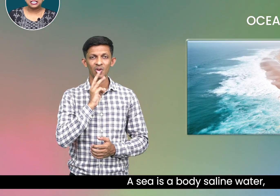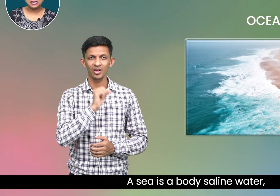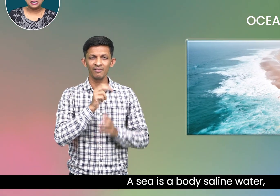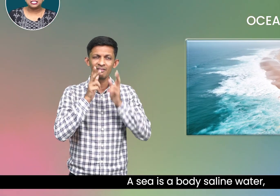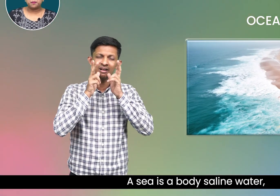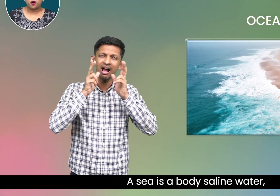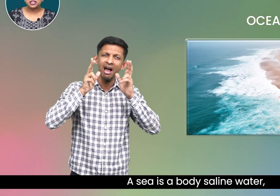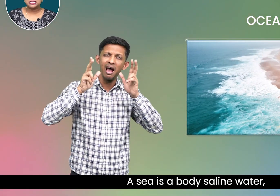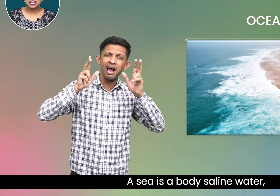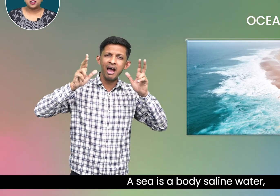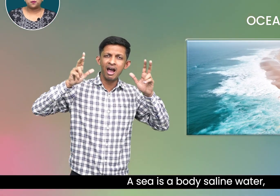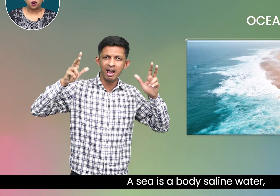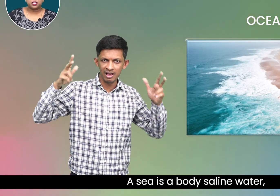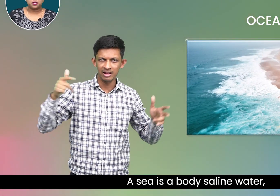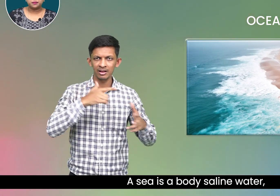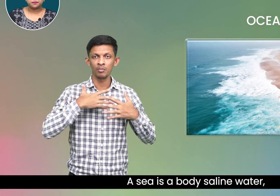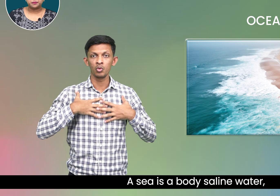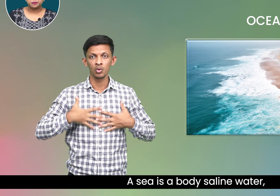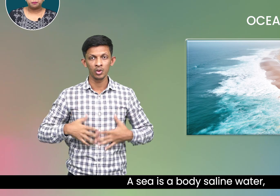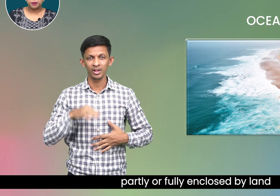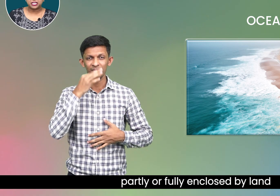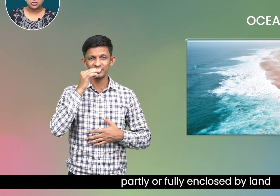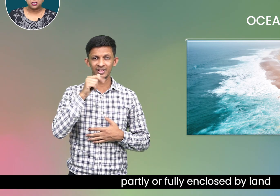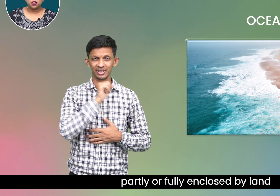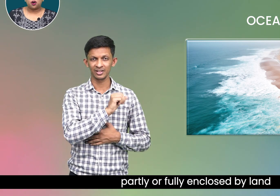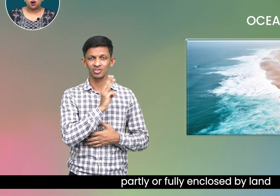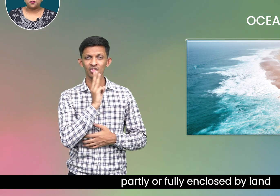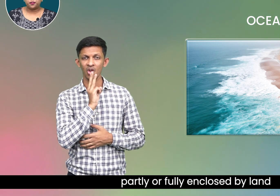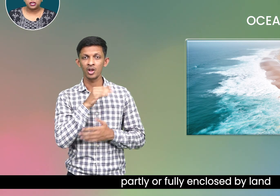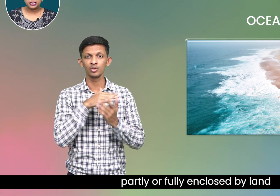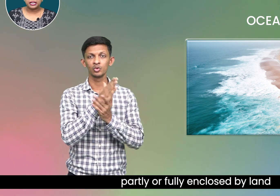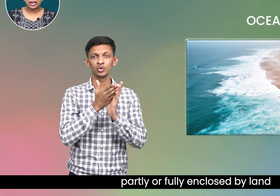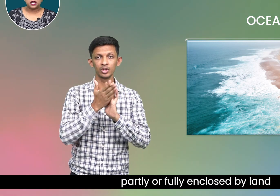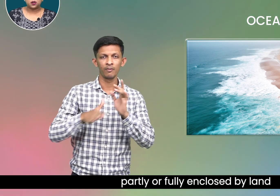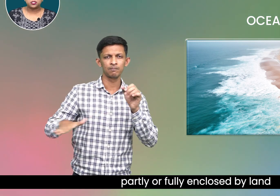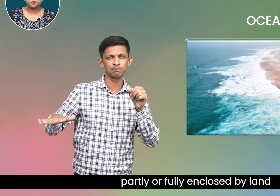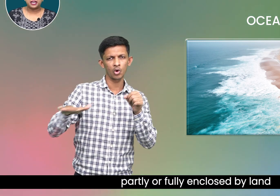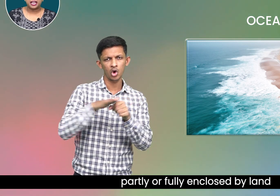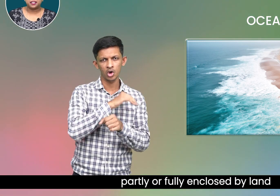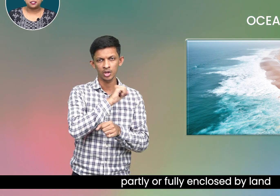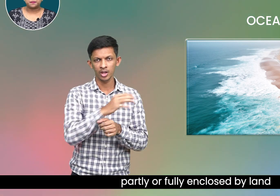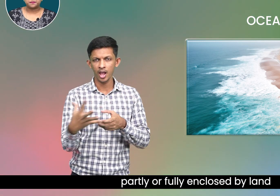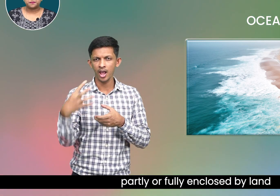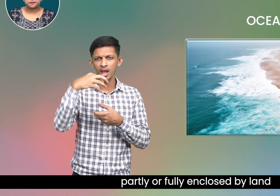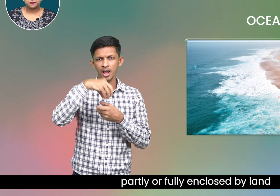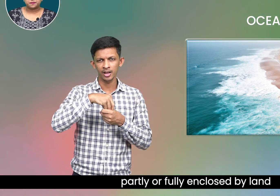A sea is a body saline water partly or fully enclosed by